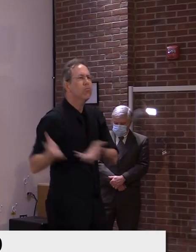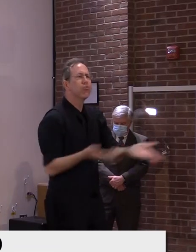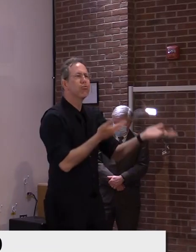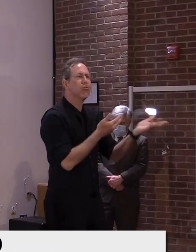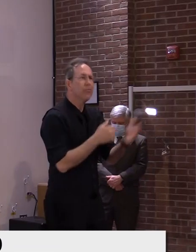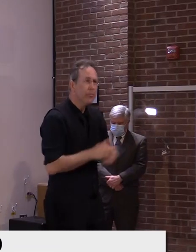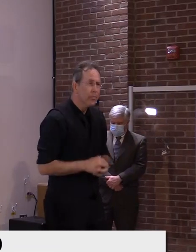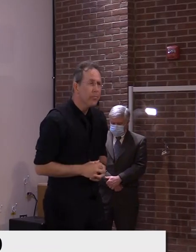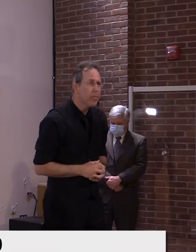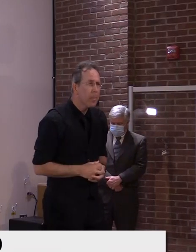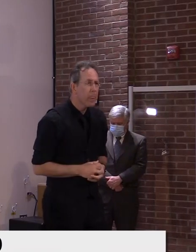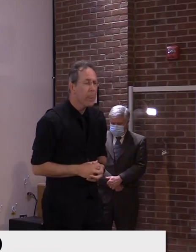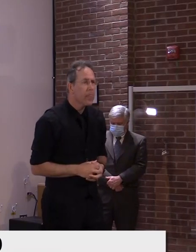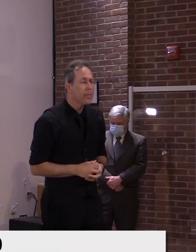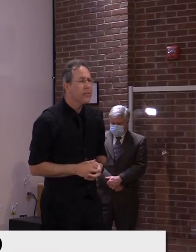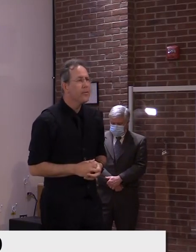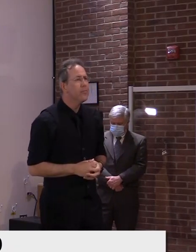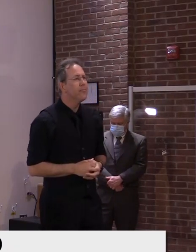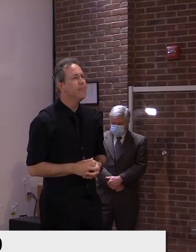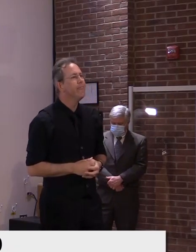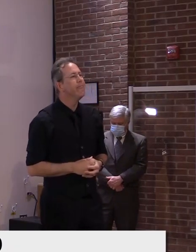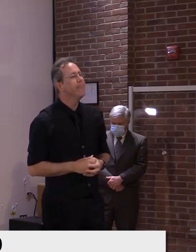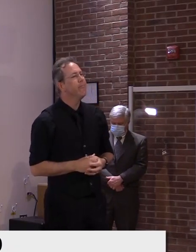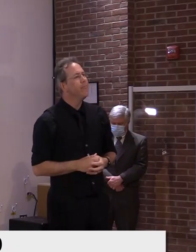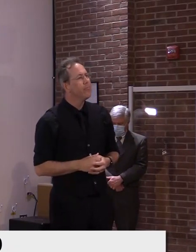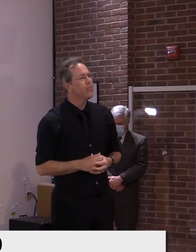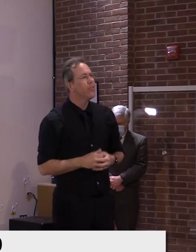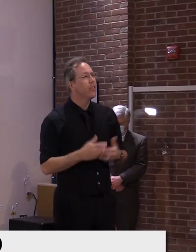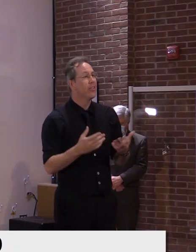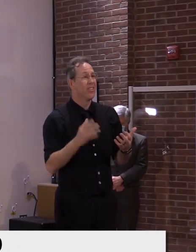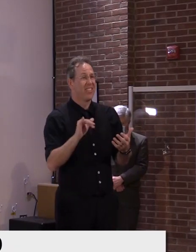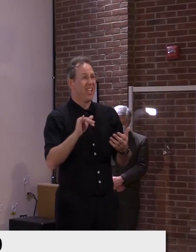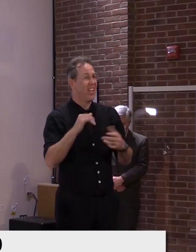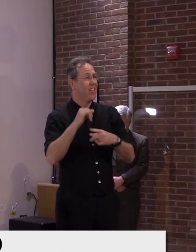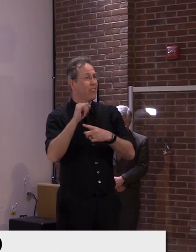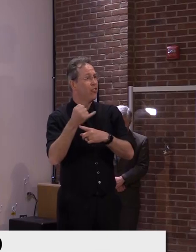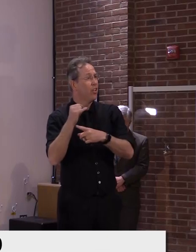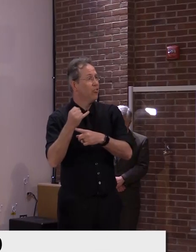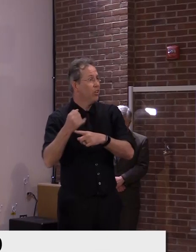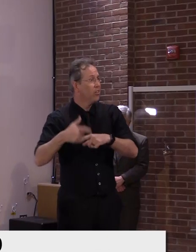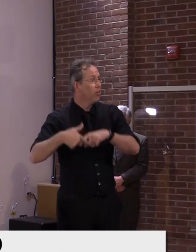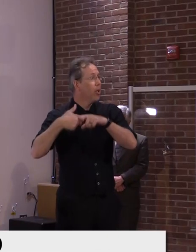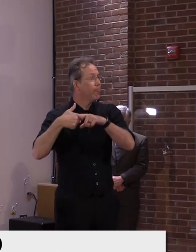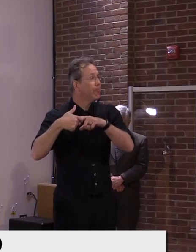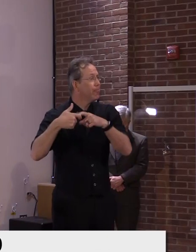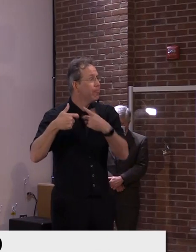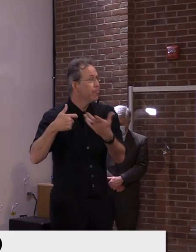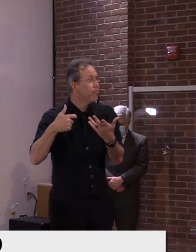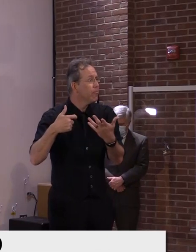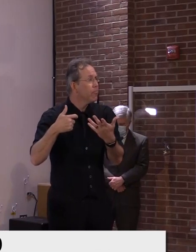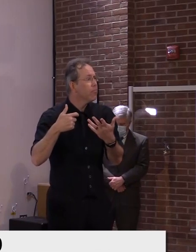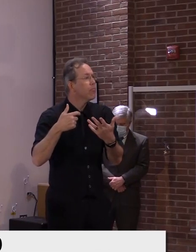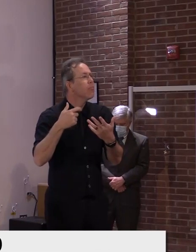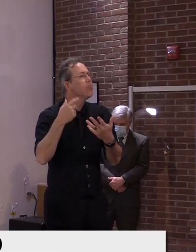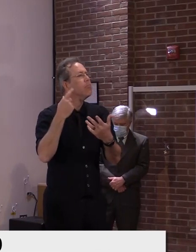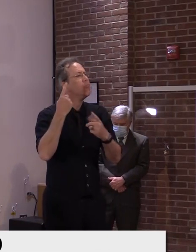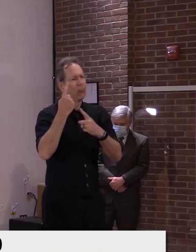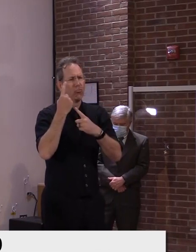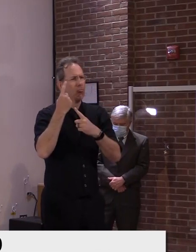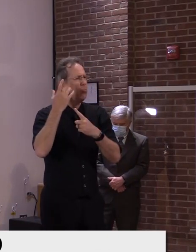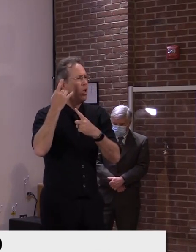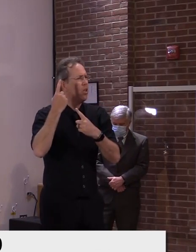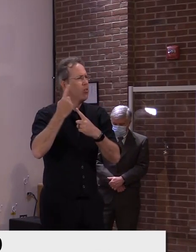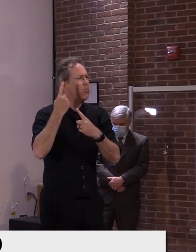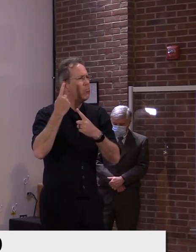frankly, this pause, partially at least, is occurring, so that clinicians can actually start to think about the patients they've seen and